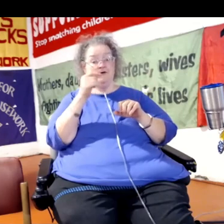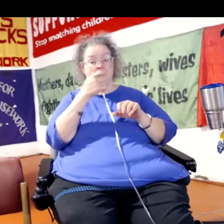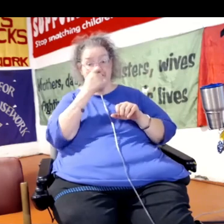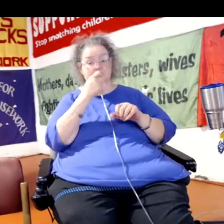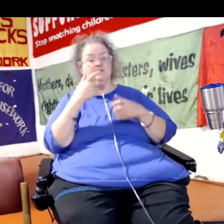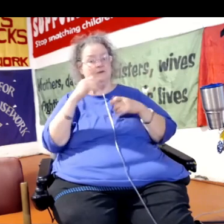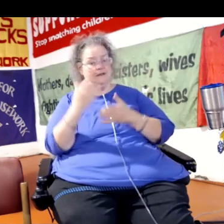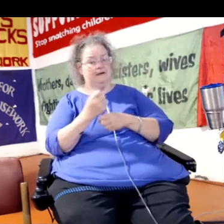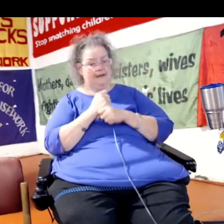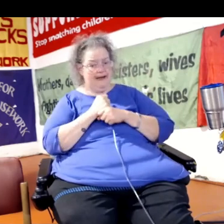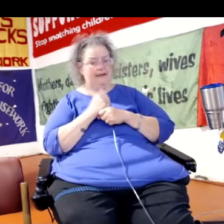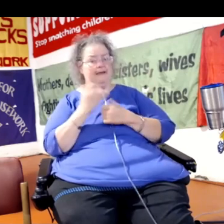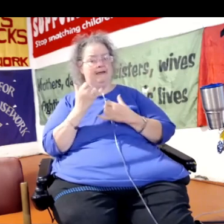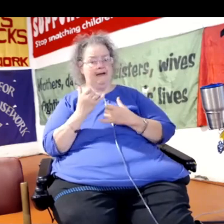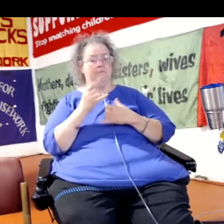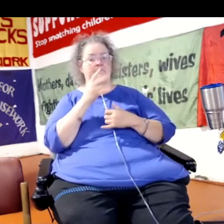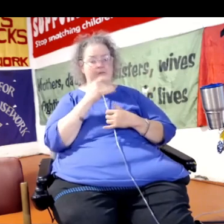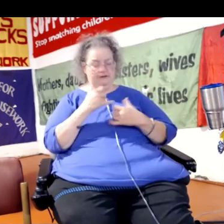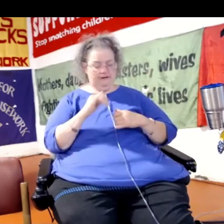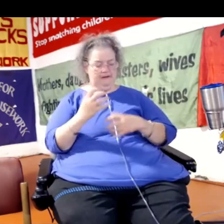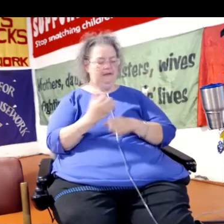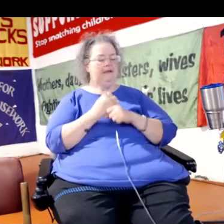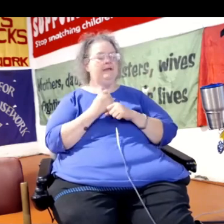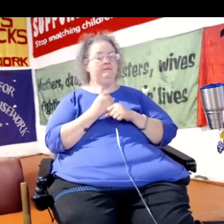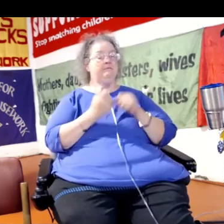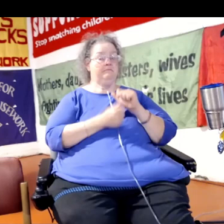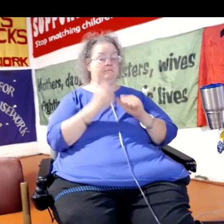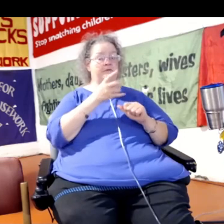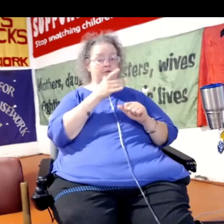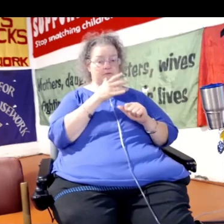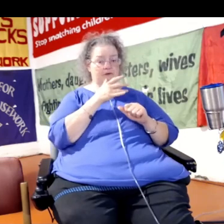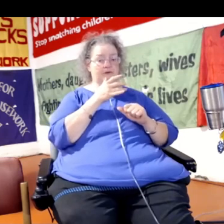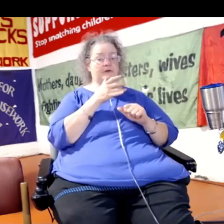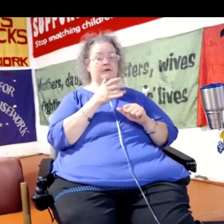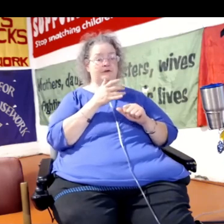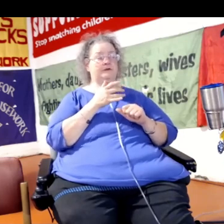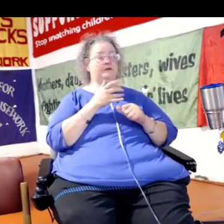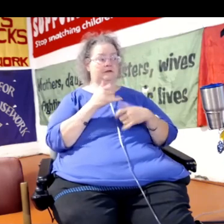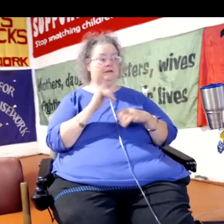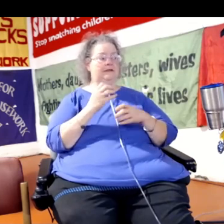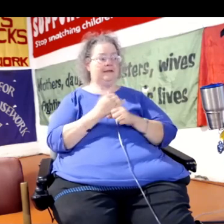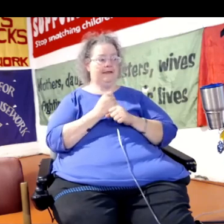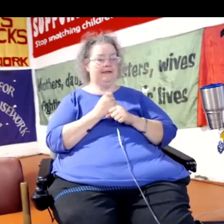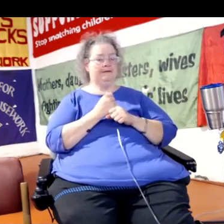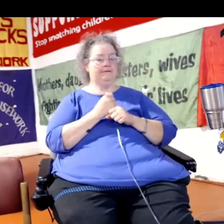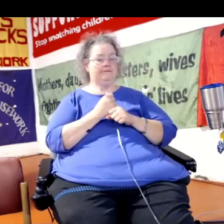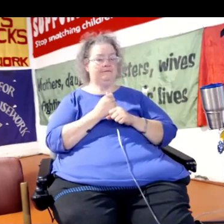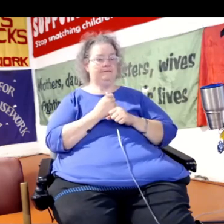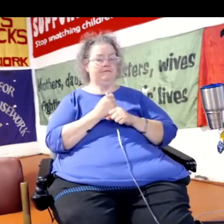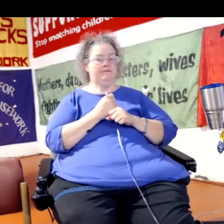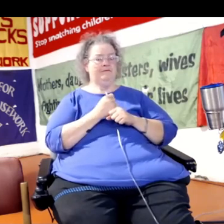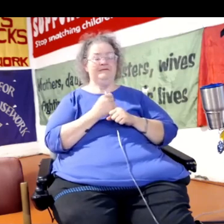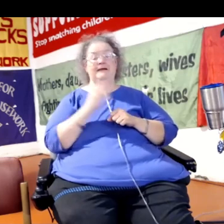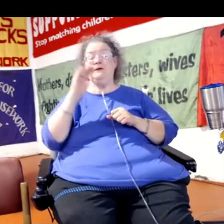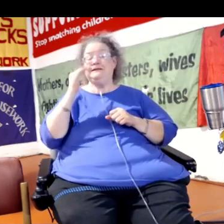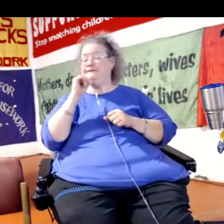now. Mothers are still getting it. Most mothers are still getting it. And even though it seems not very much